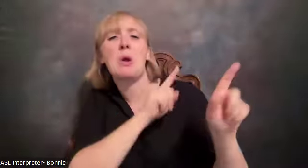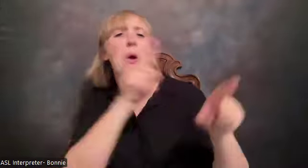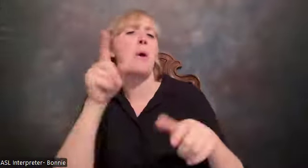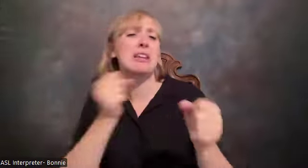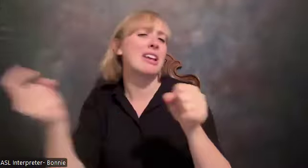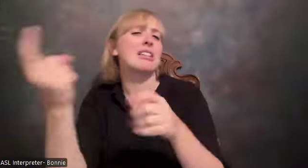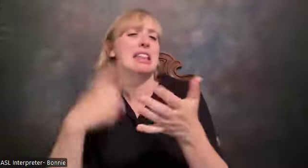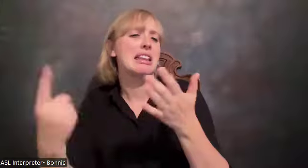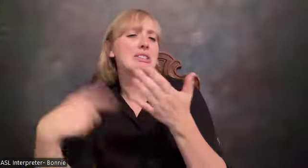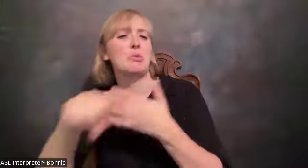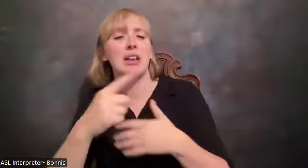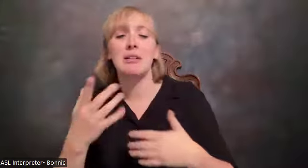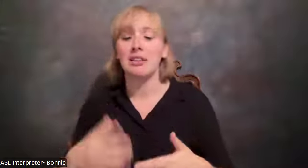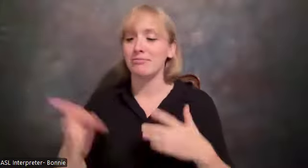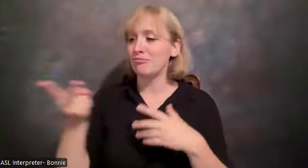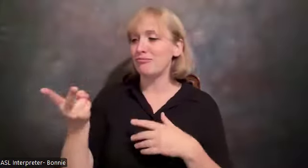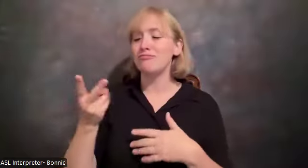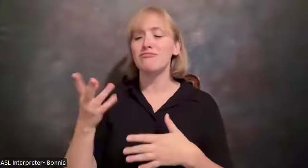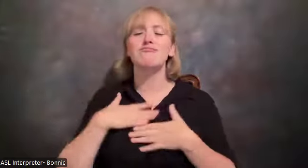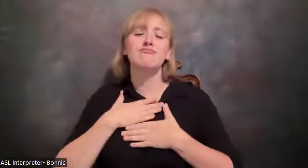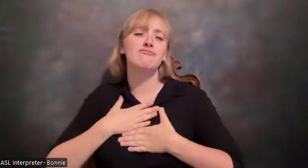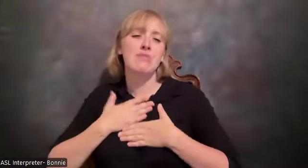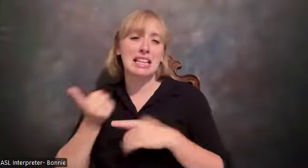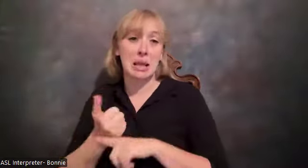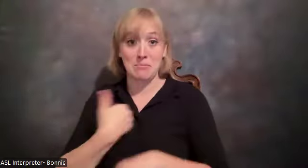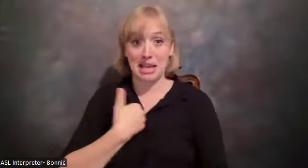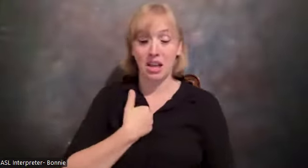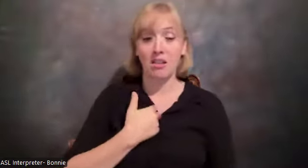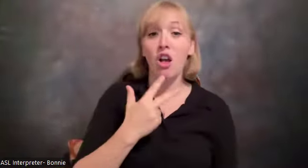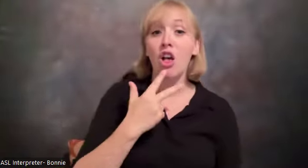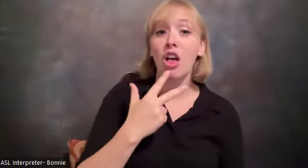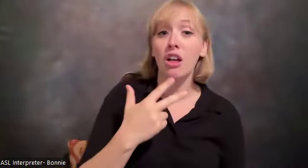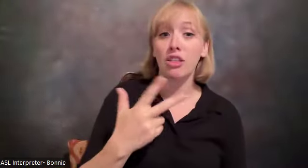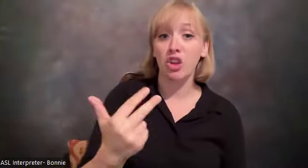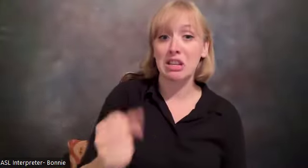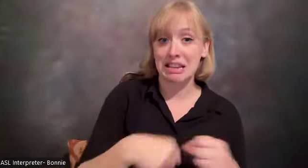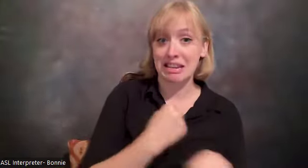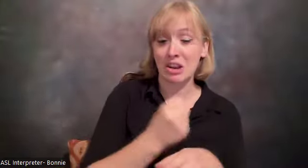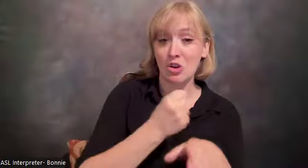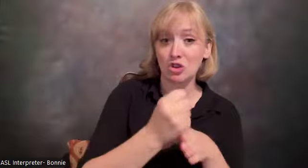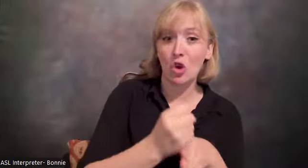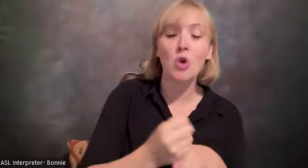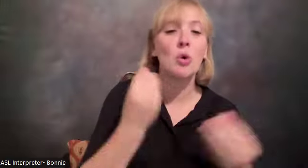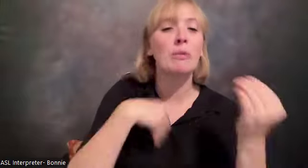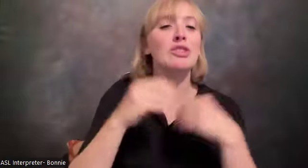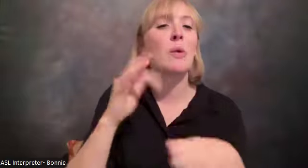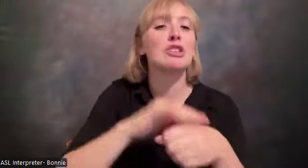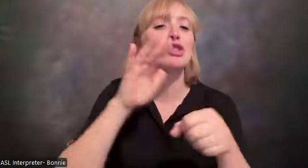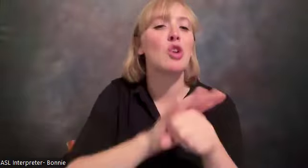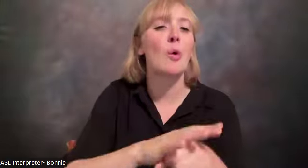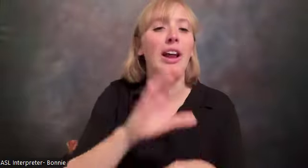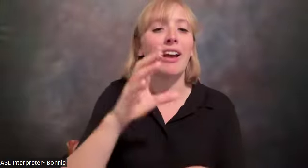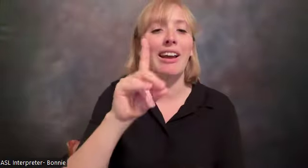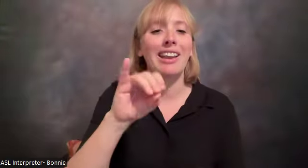And so they're having a blast. And me, I'm 13 years sober, so I am trying all the Diet Cokes of the region.